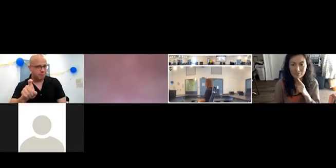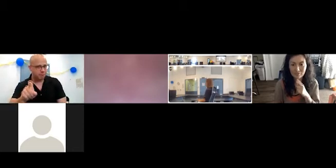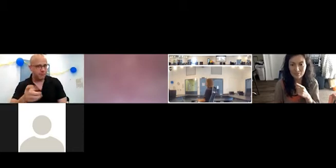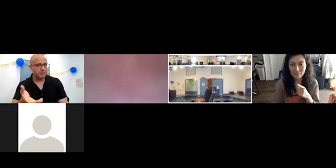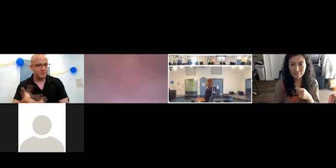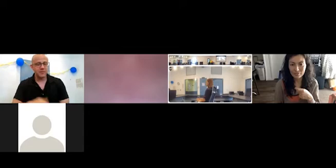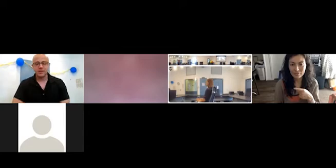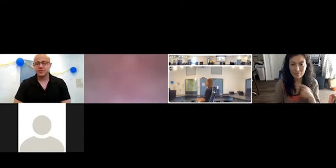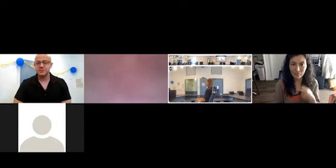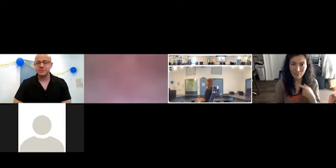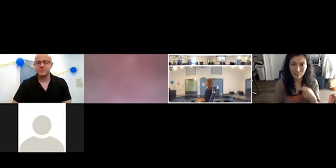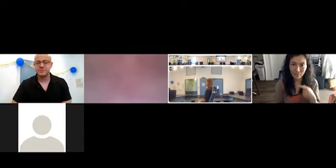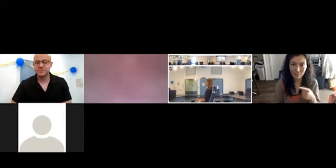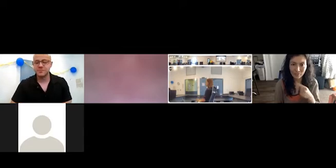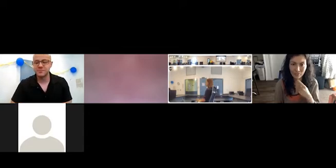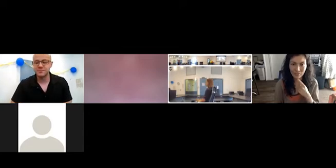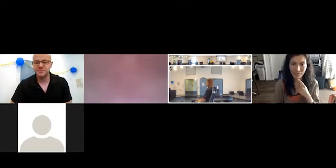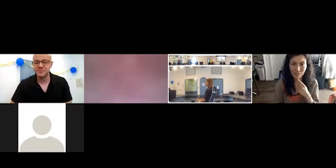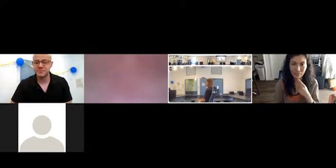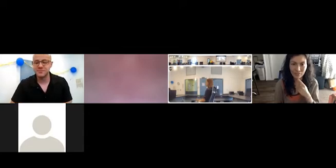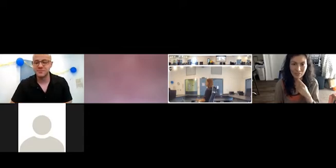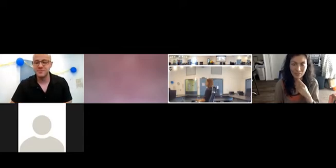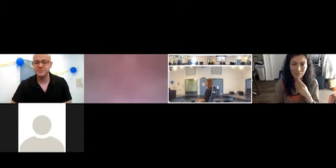you hearing? Are you deaf?